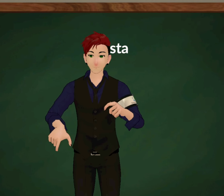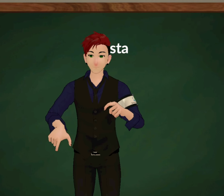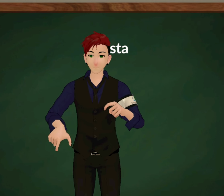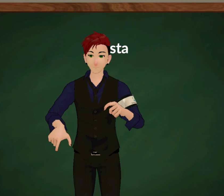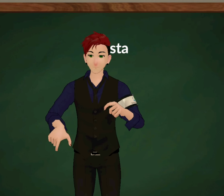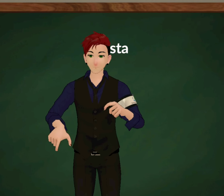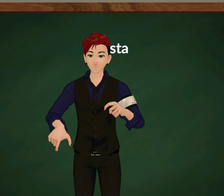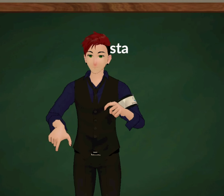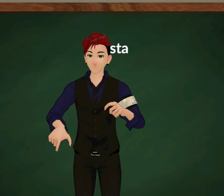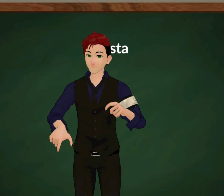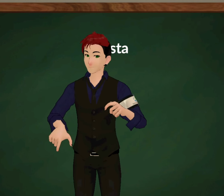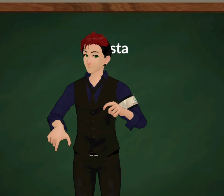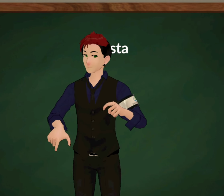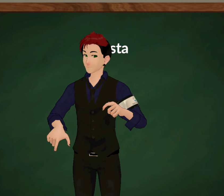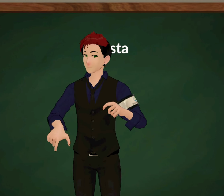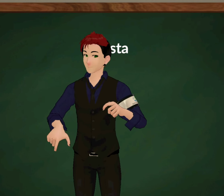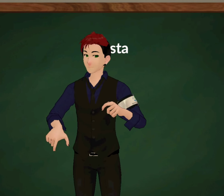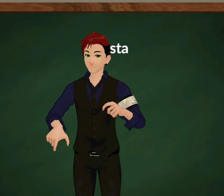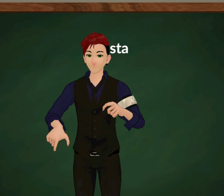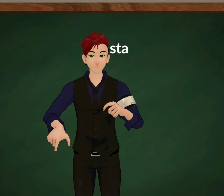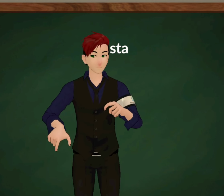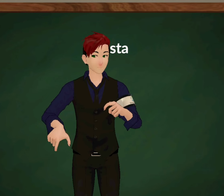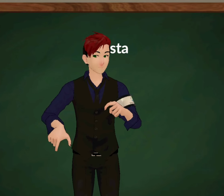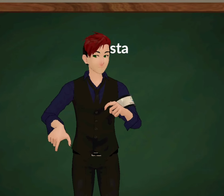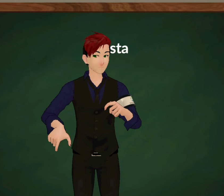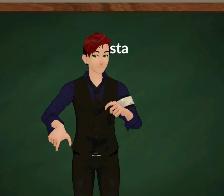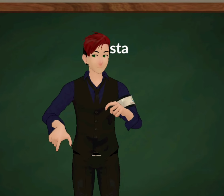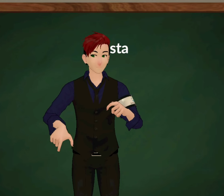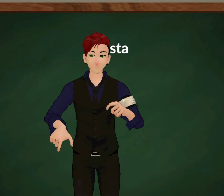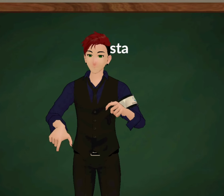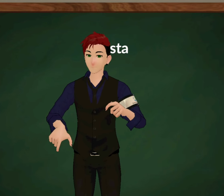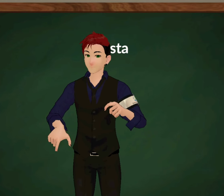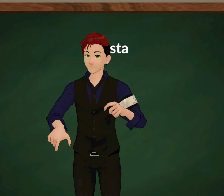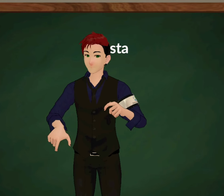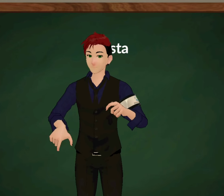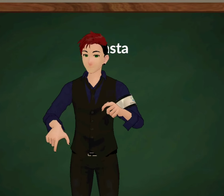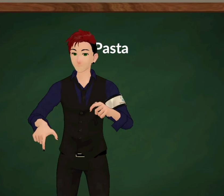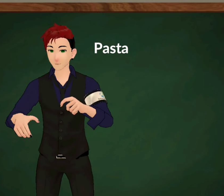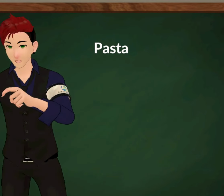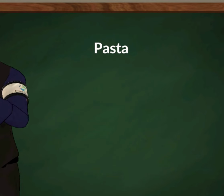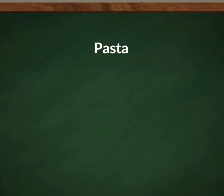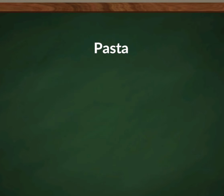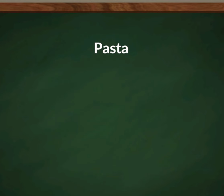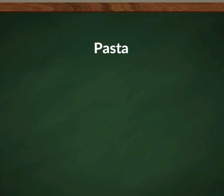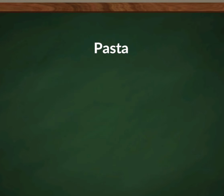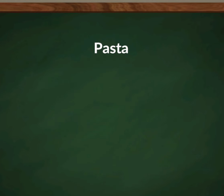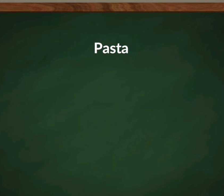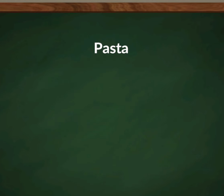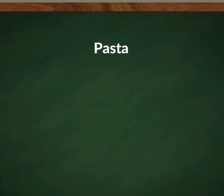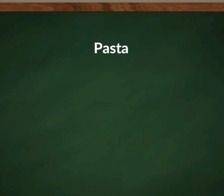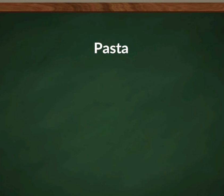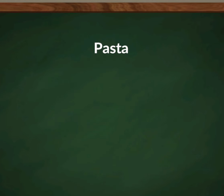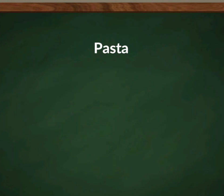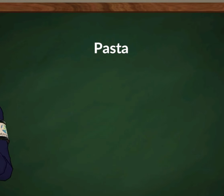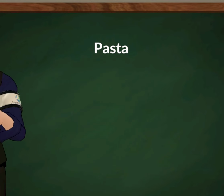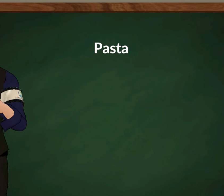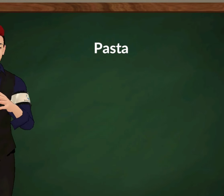Paste. Potato? P-A. Paste. Pasta. Ah, there we got it. Ah.